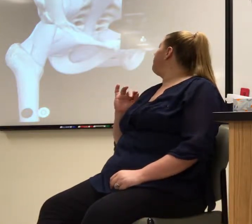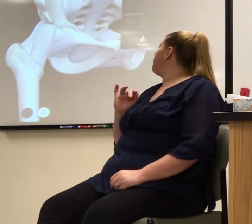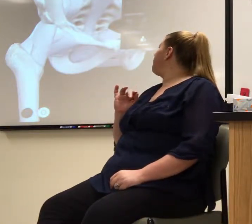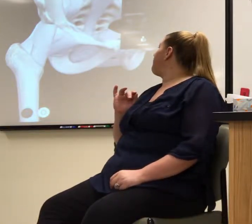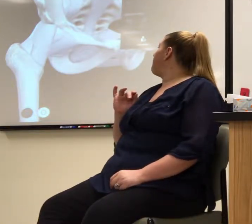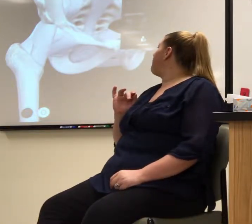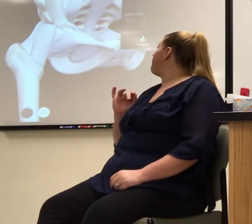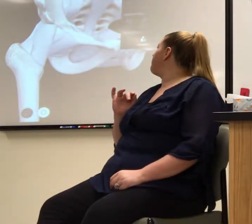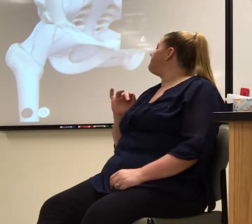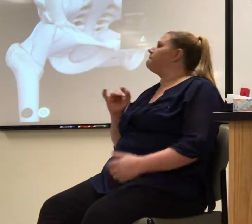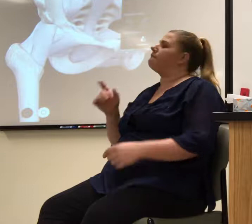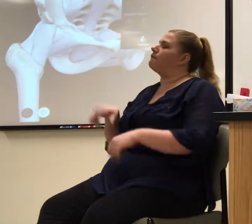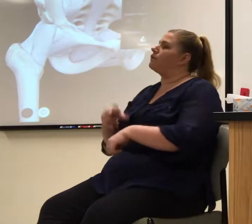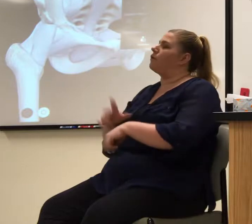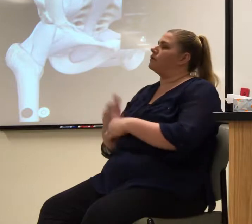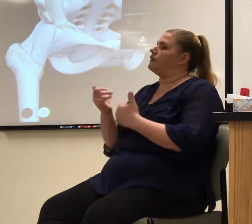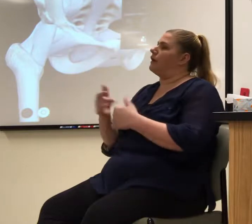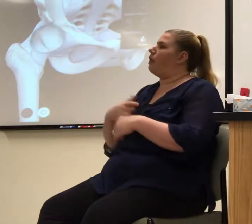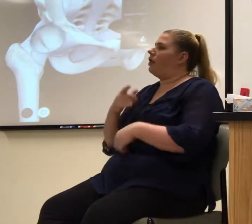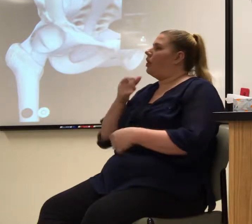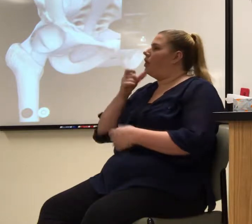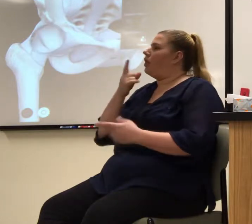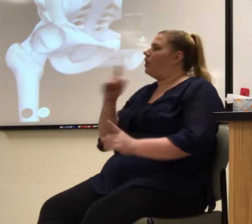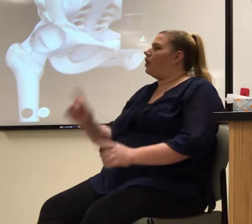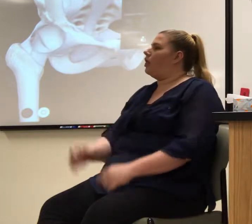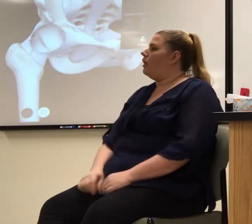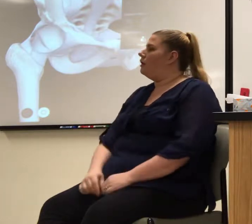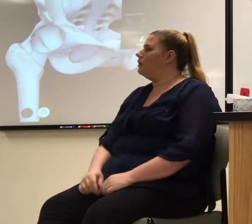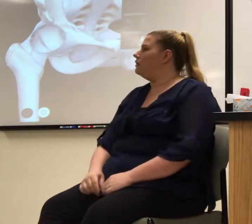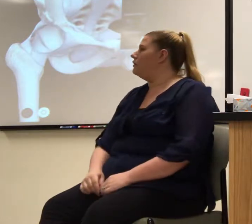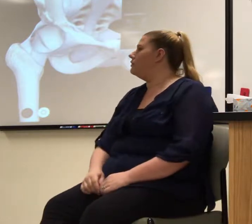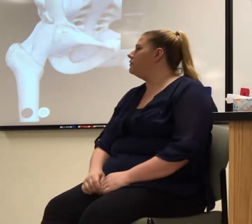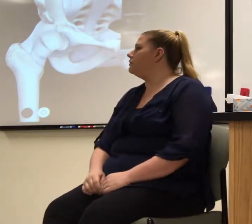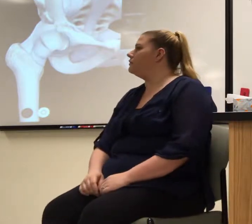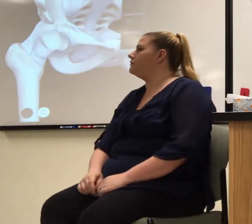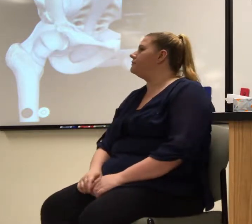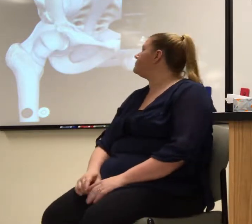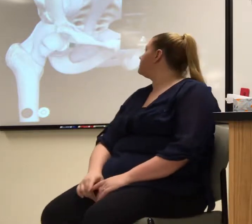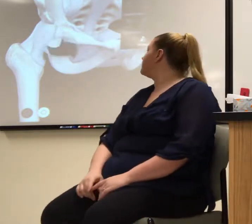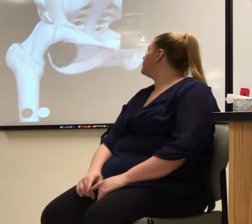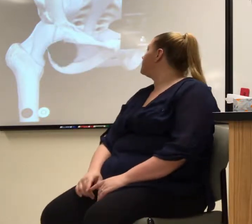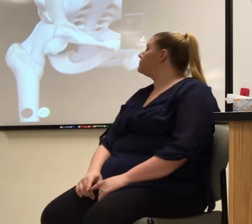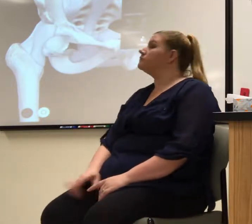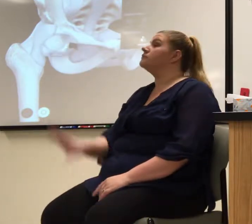it's not working now, of course. Hold on a second. Oh, there it is.